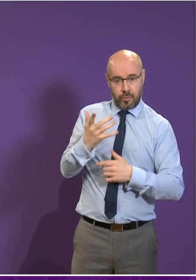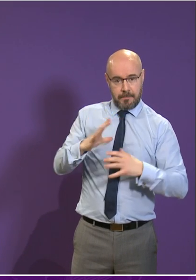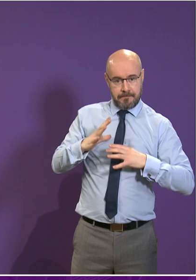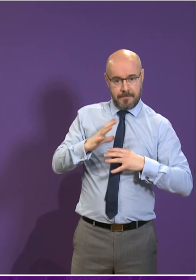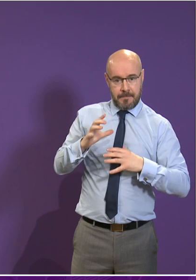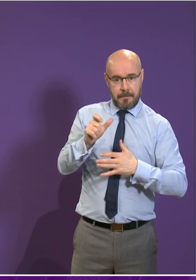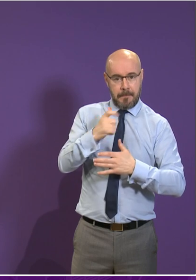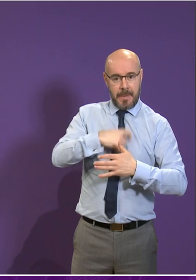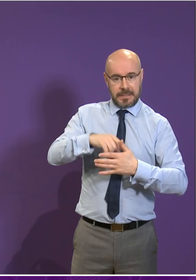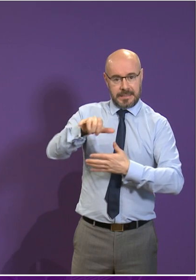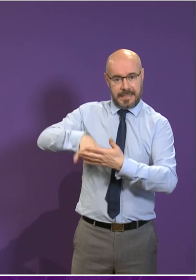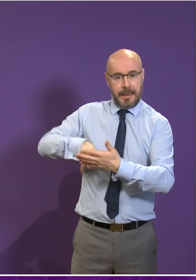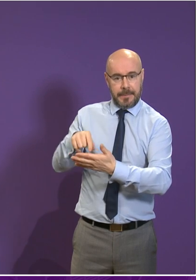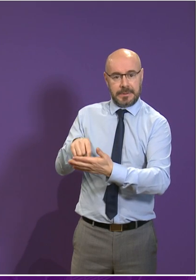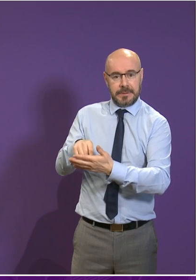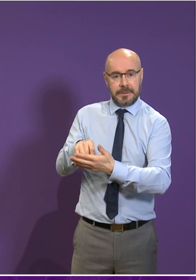But then